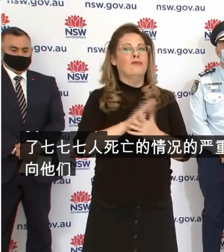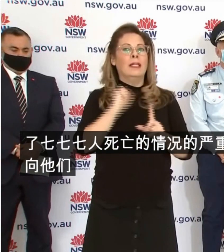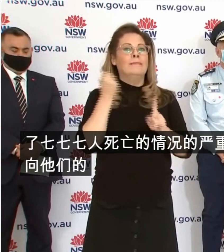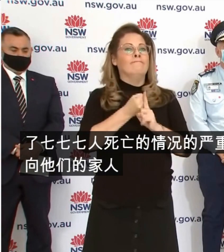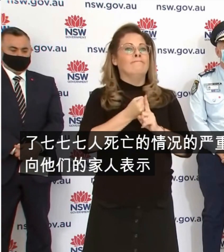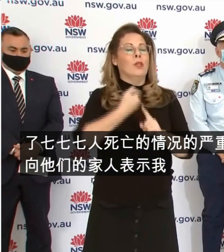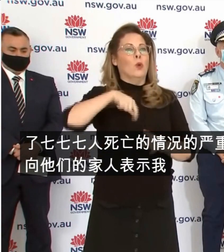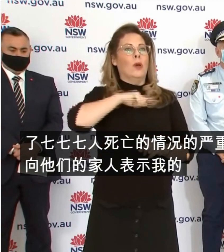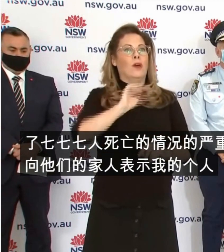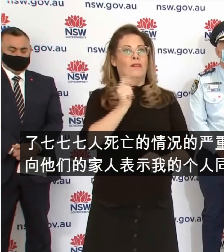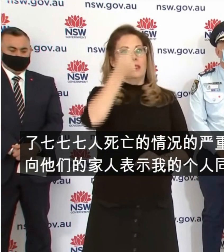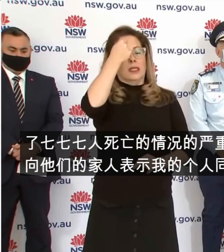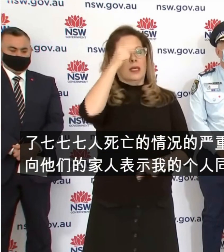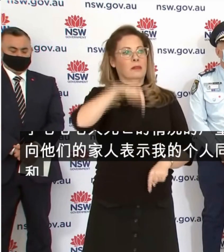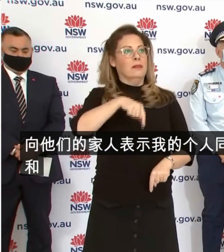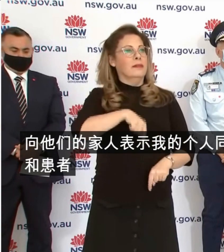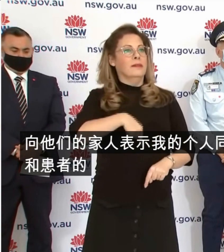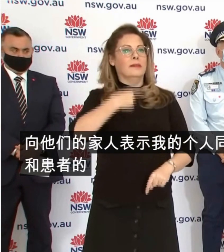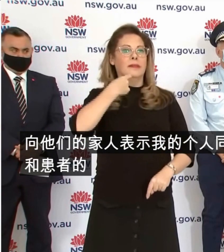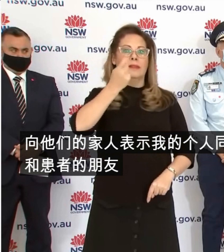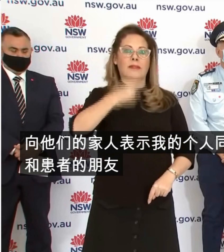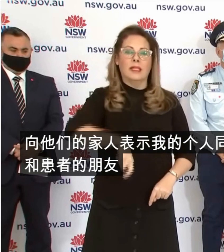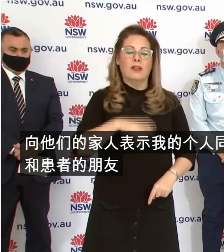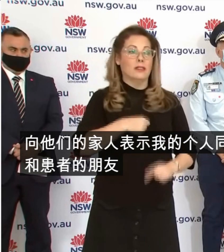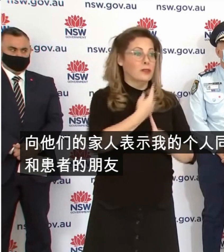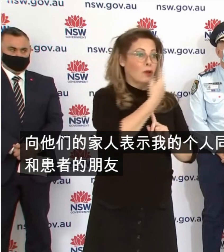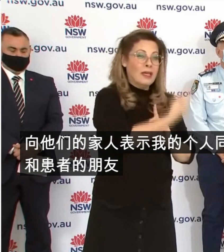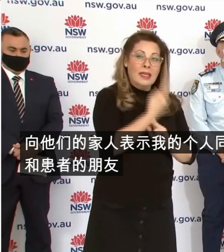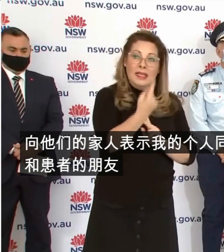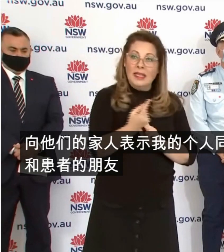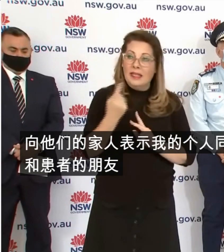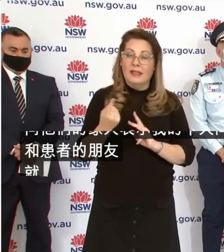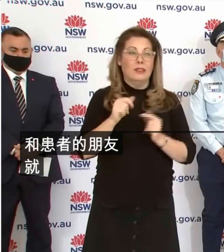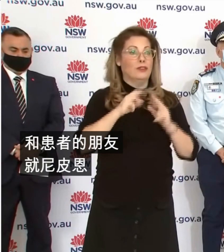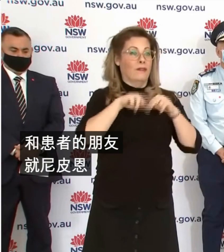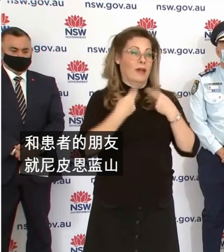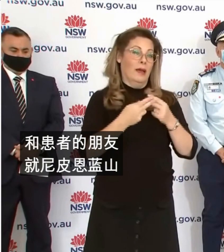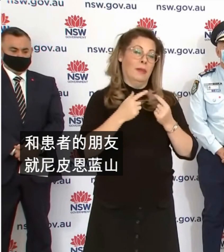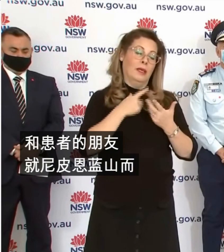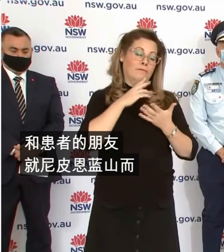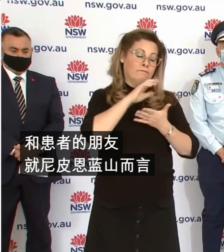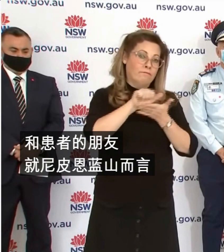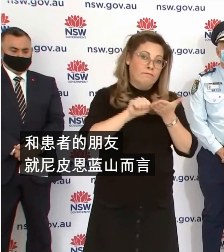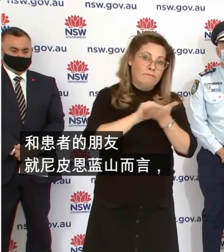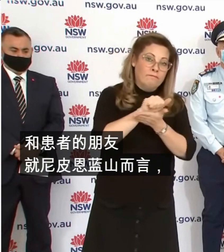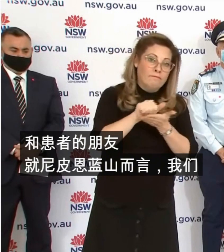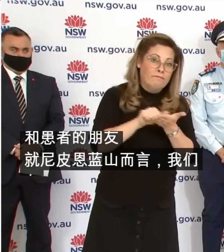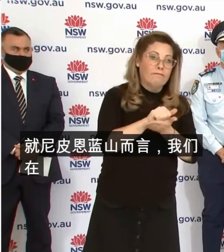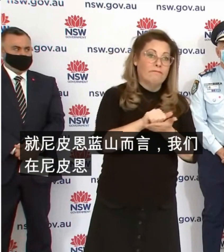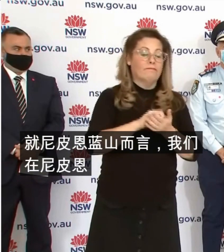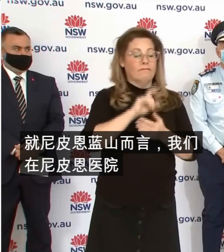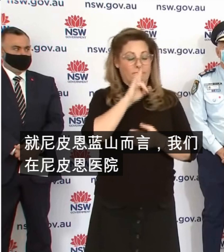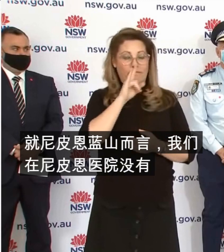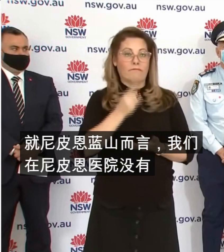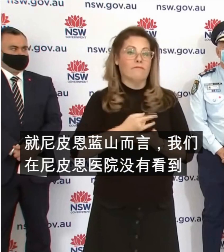can I extend my personal sympathies to the families and friends of the patients. In terms of Nepean Blue Mountains, we